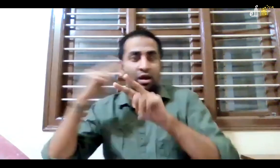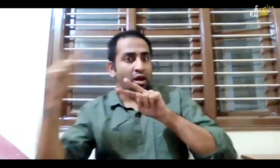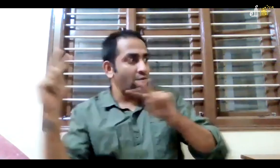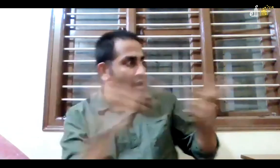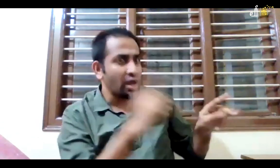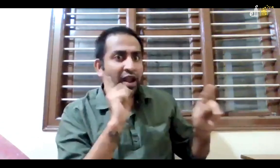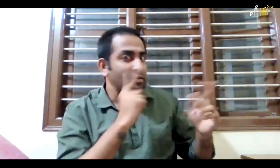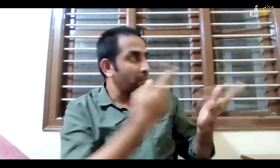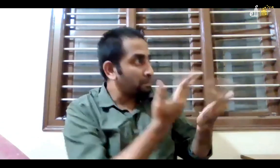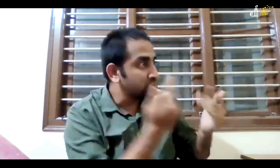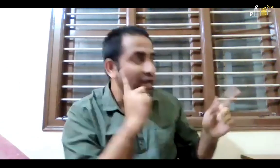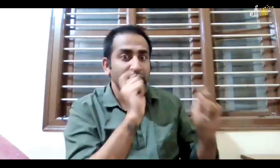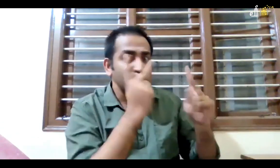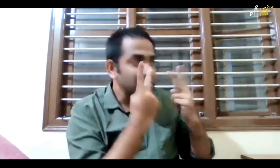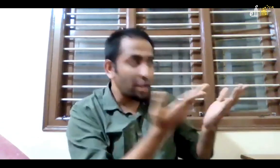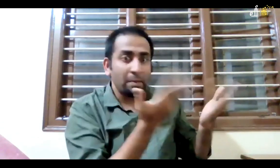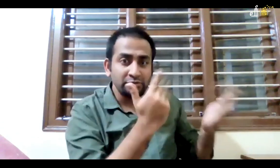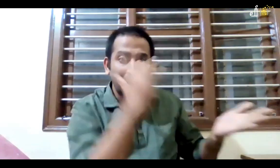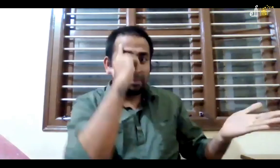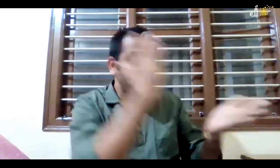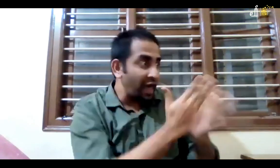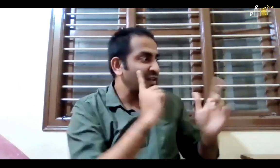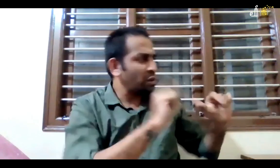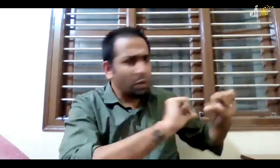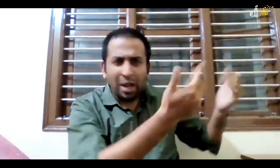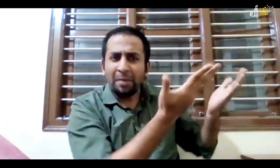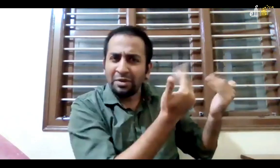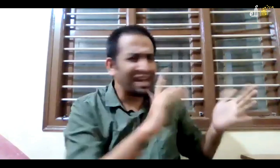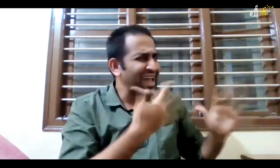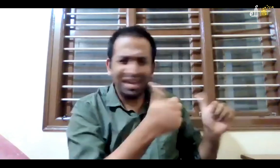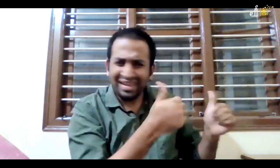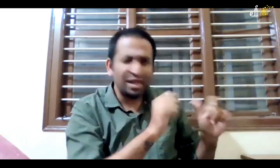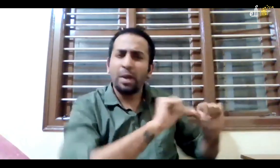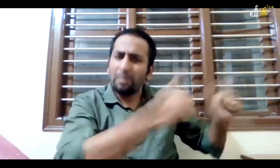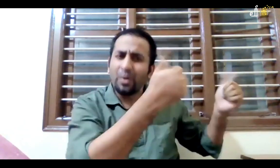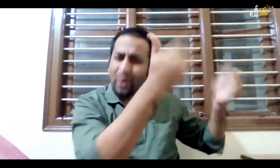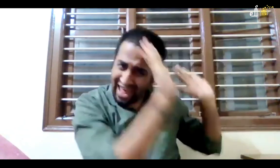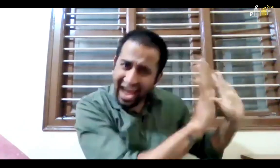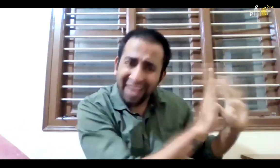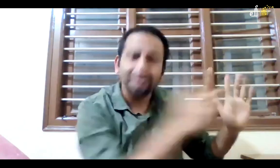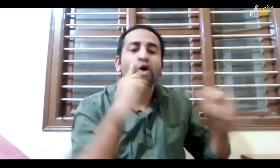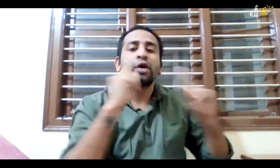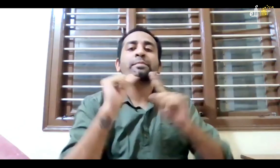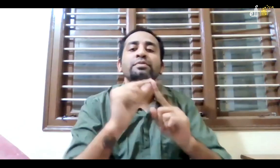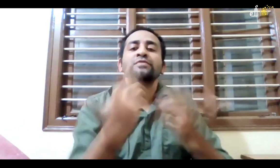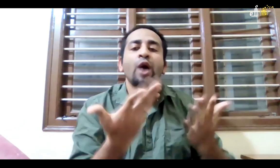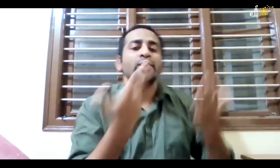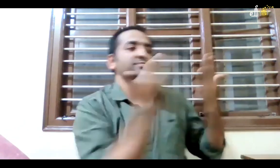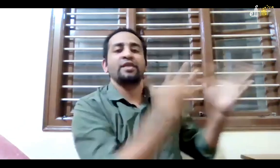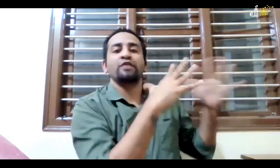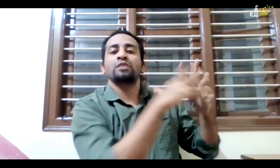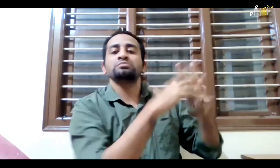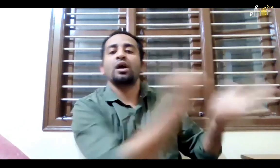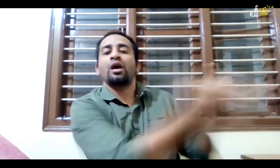or the RBL bank itself, so many areas with companies, they can see that okay, it's more believable when you see that yeah, there are